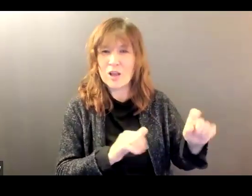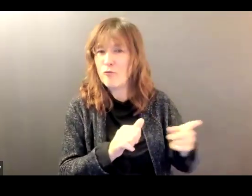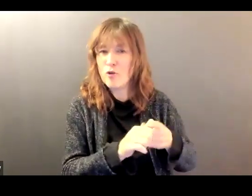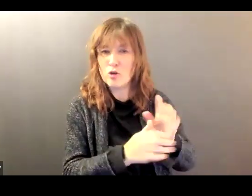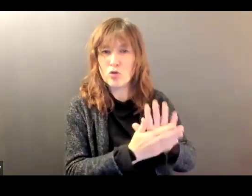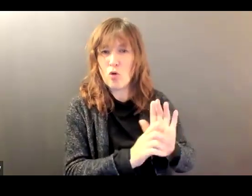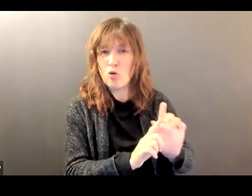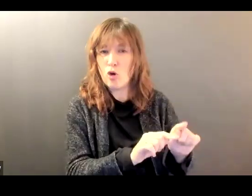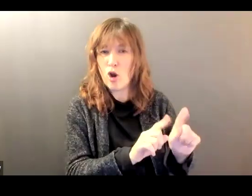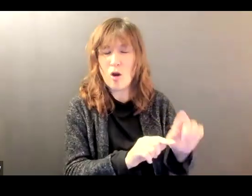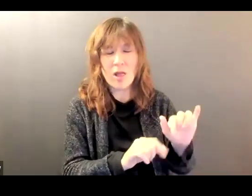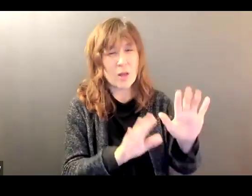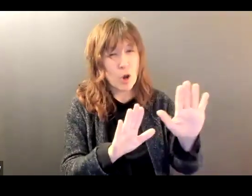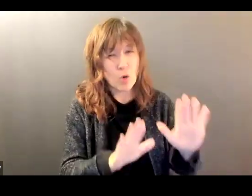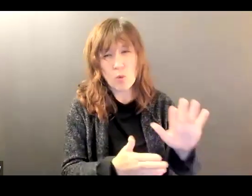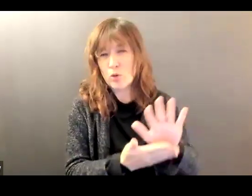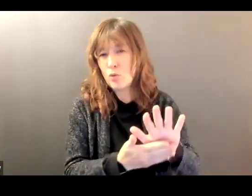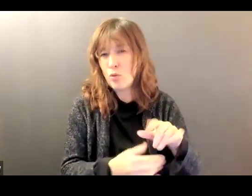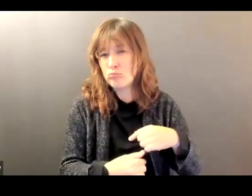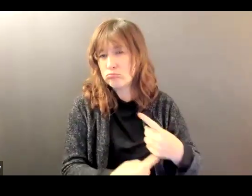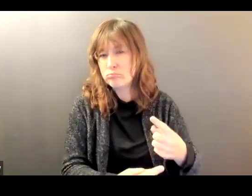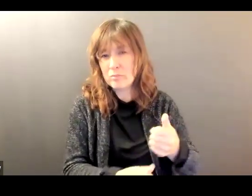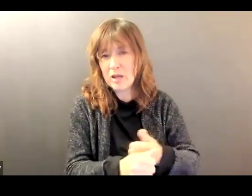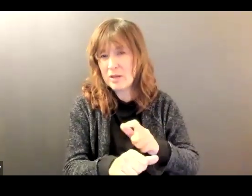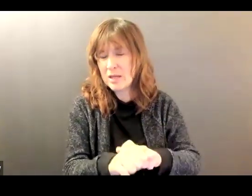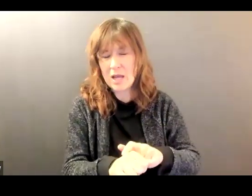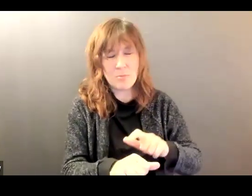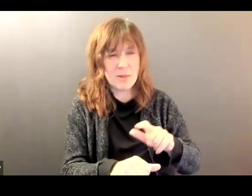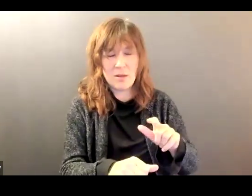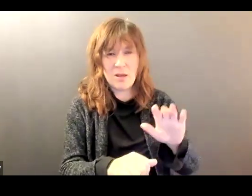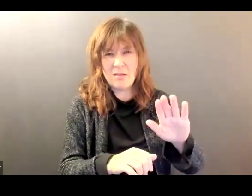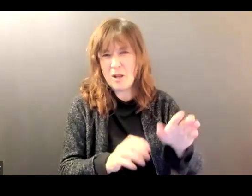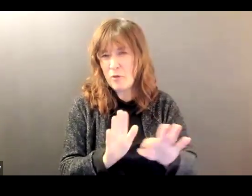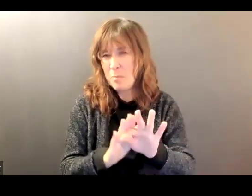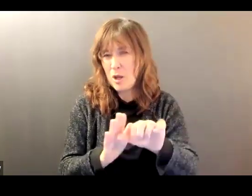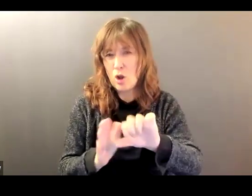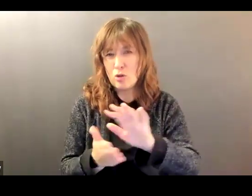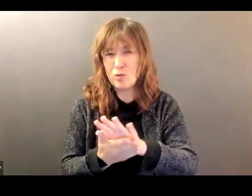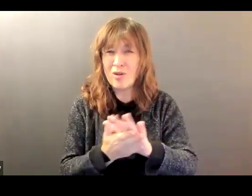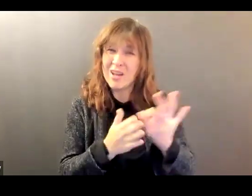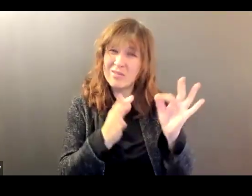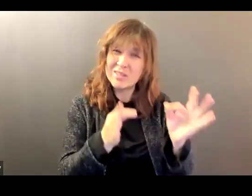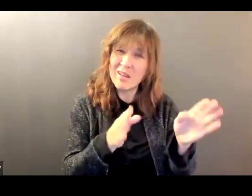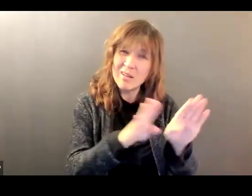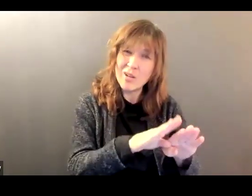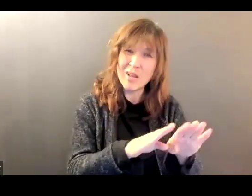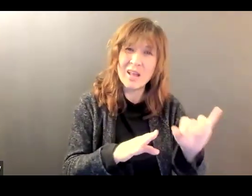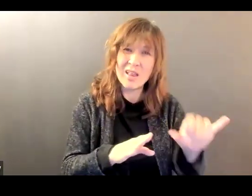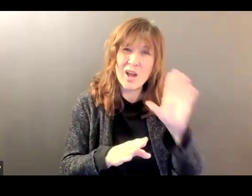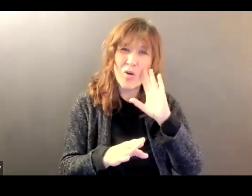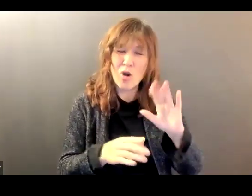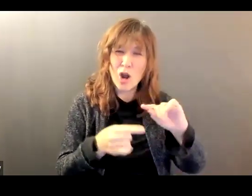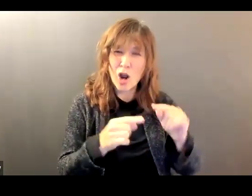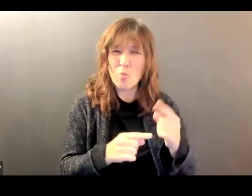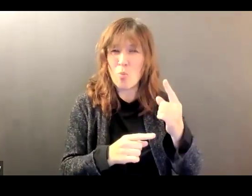been a lovely and great environment every time, and we would never make that change. Closing Lee Academy will harm one of Boston's highest need student communities. As